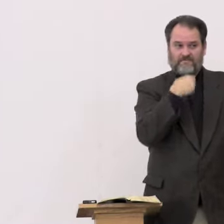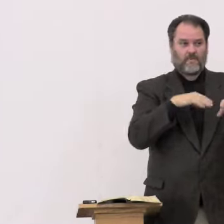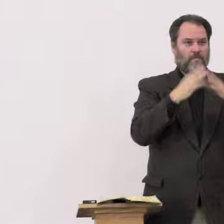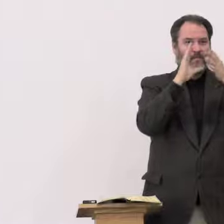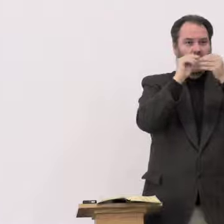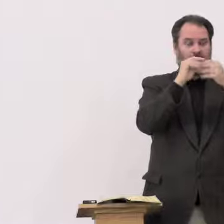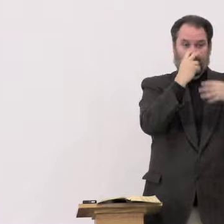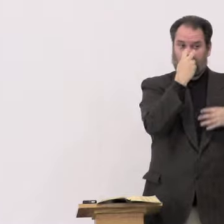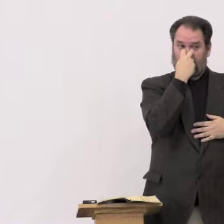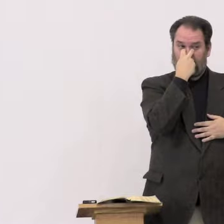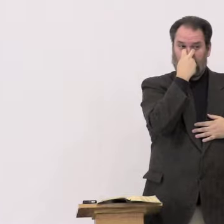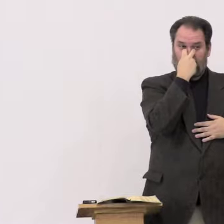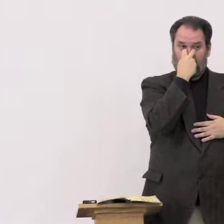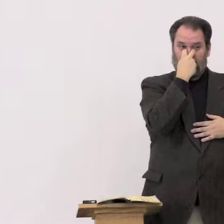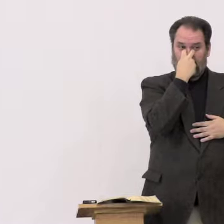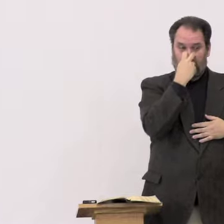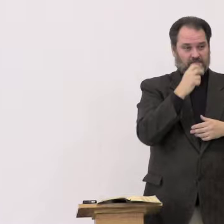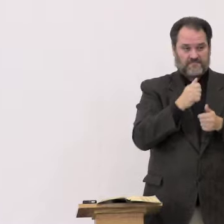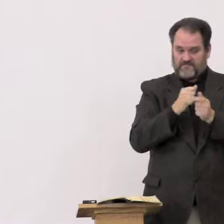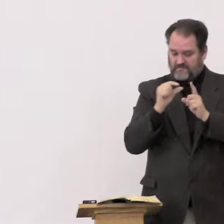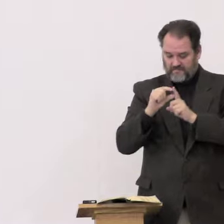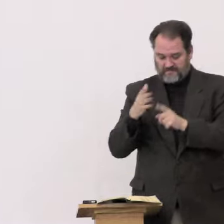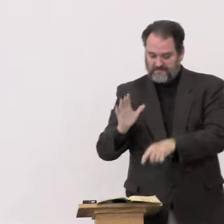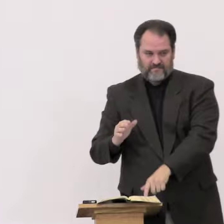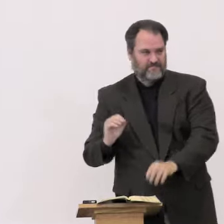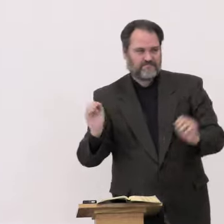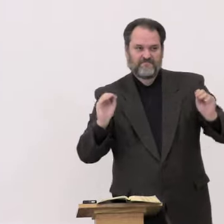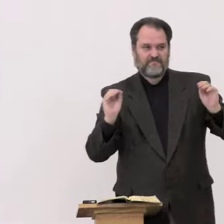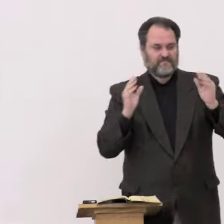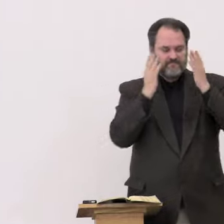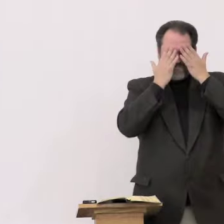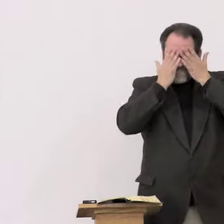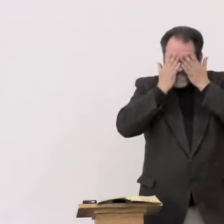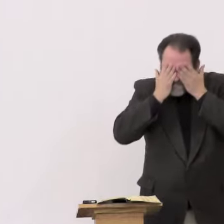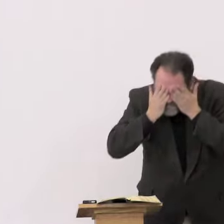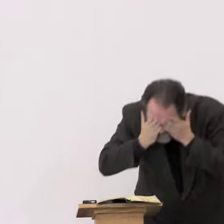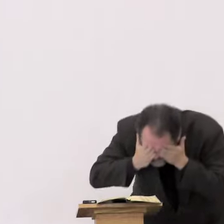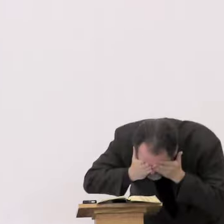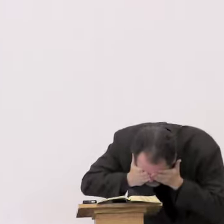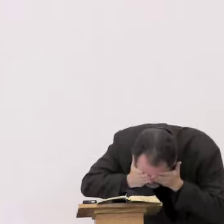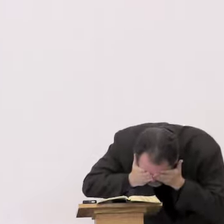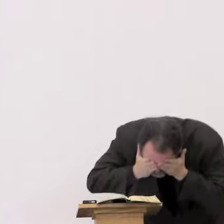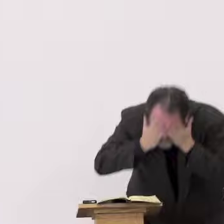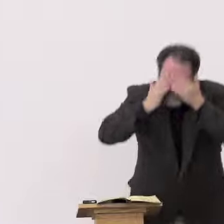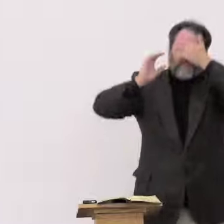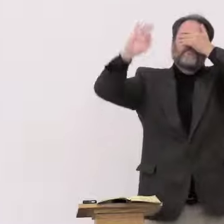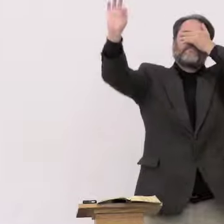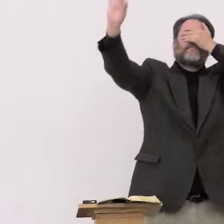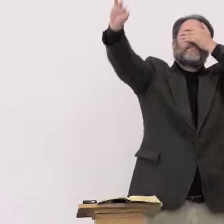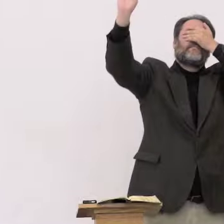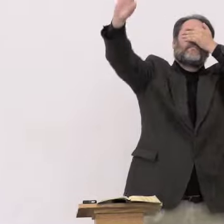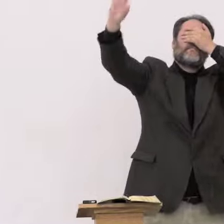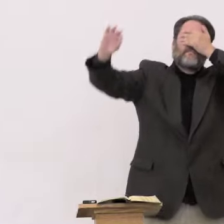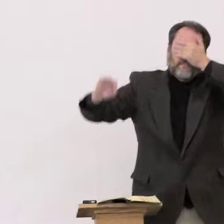so blind, I opened up with a blind. Doesn't have the Bible in his heart